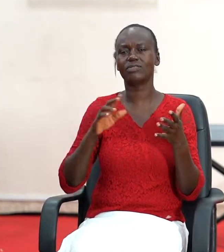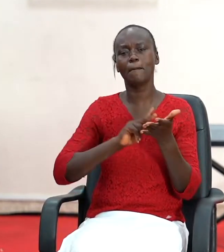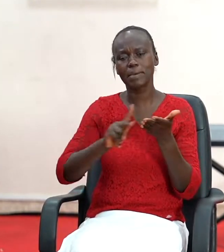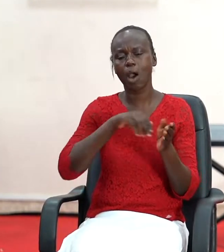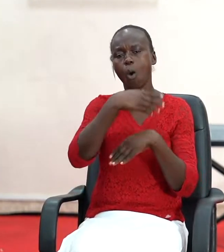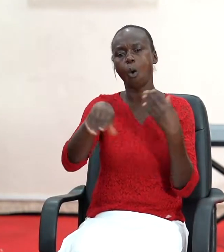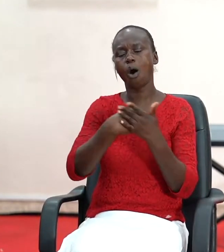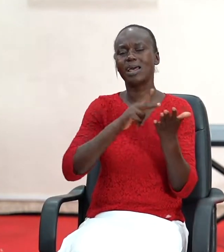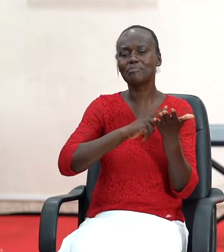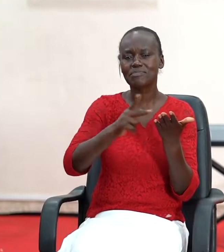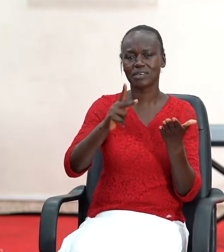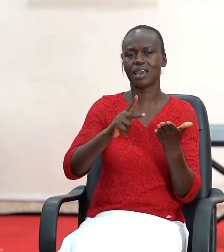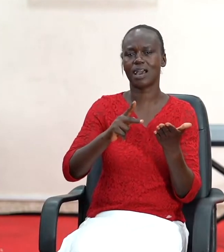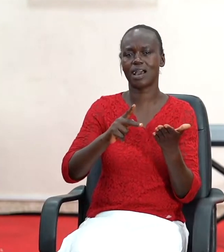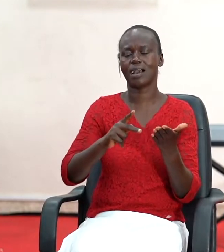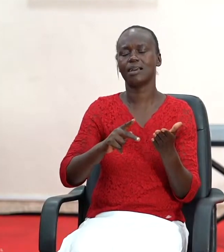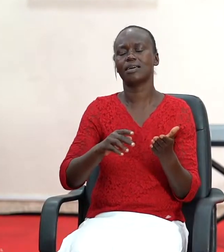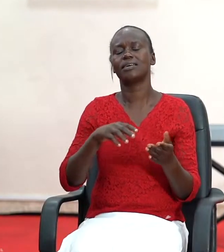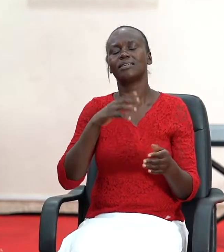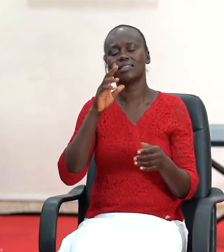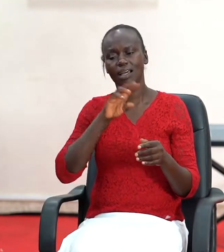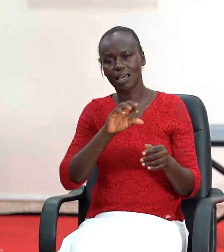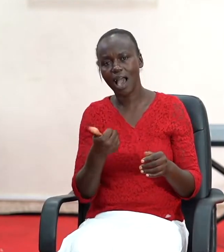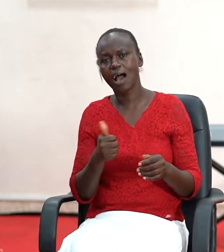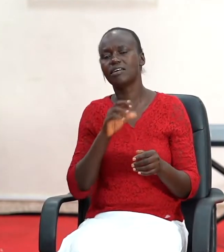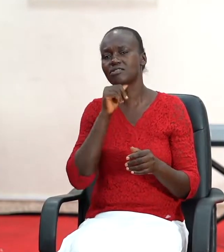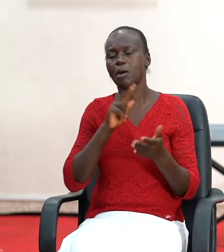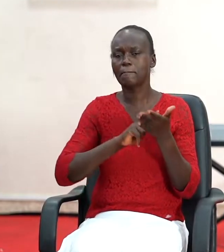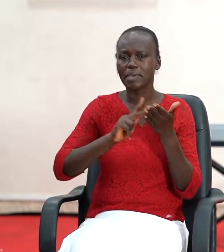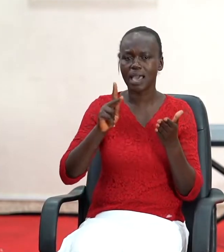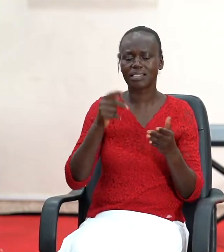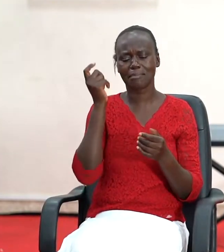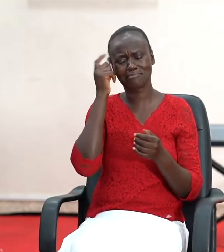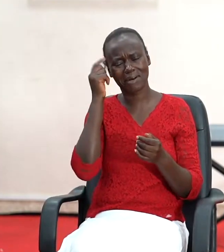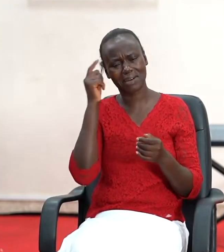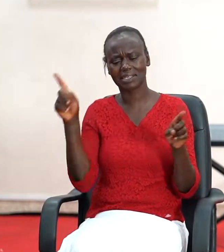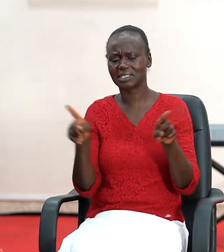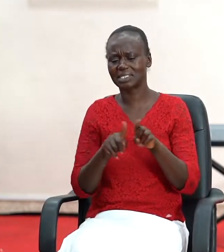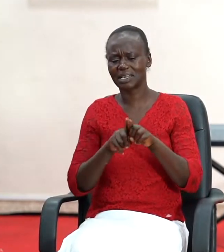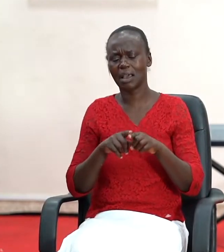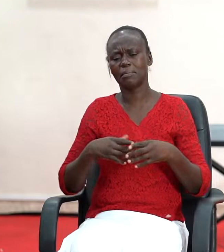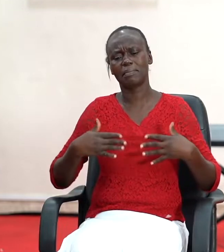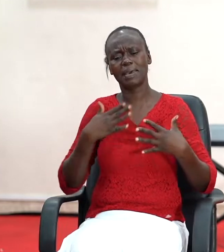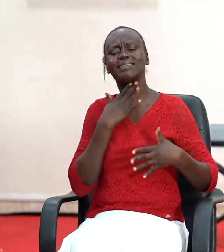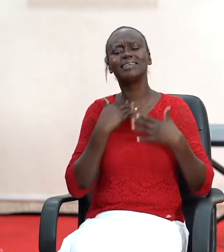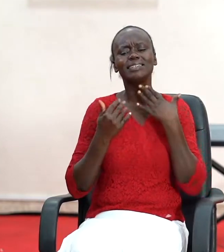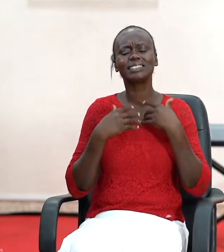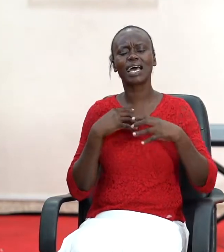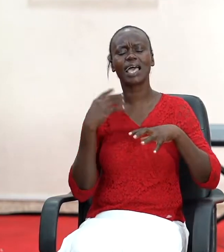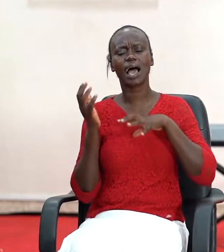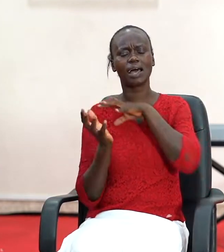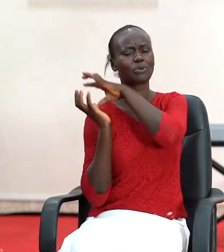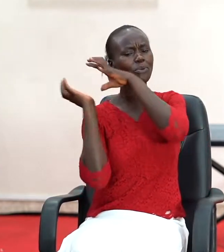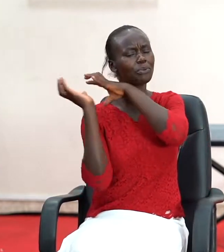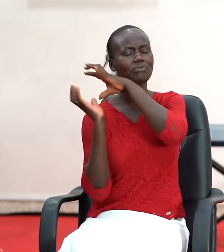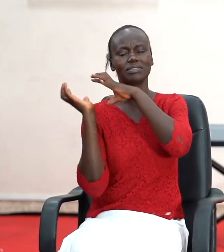believe, nothing is pure. In fact, their minds and their consciences are corrupted. Think purity. Ukiwa